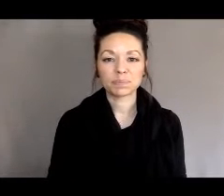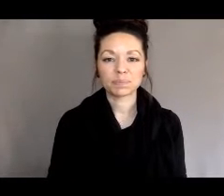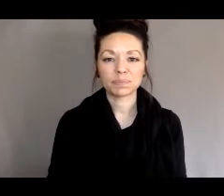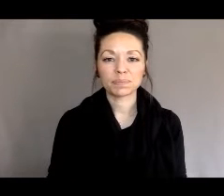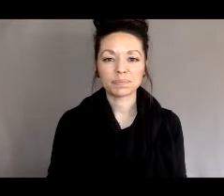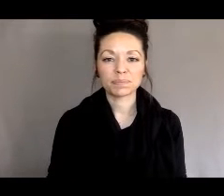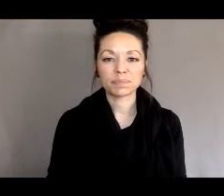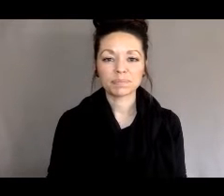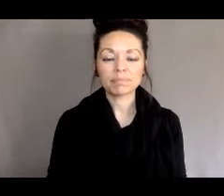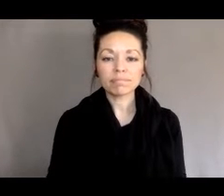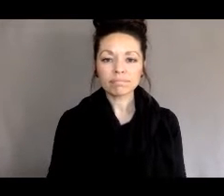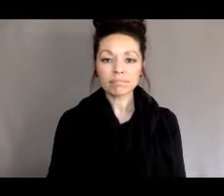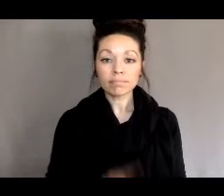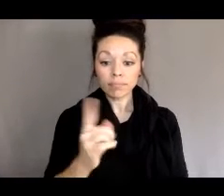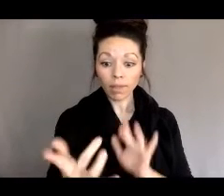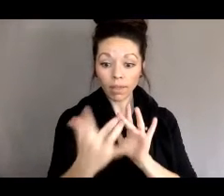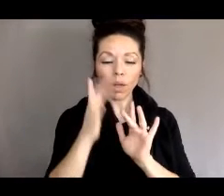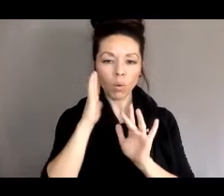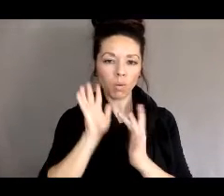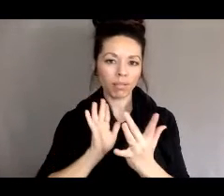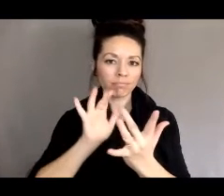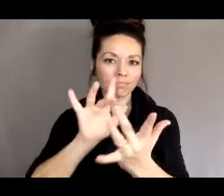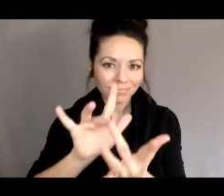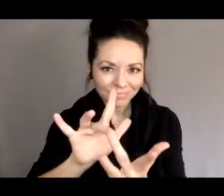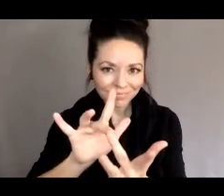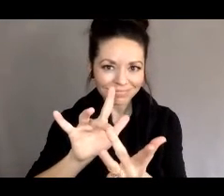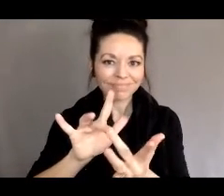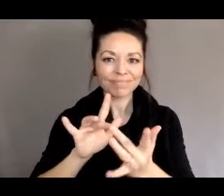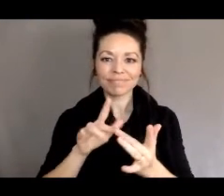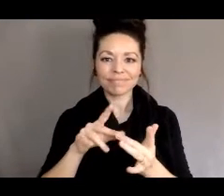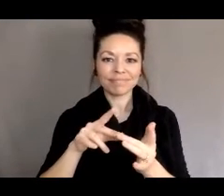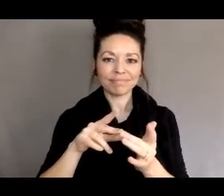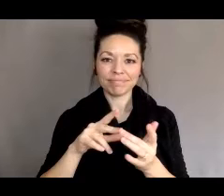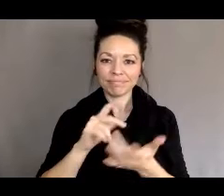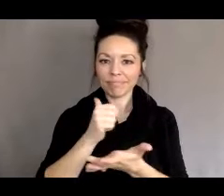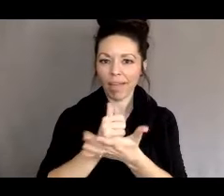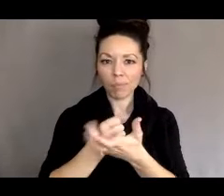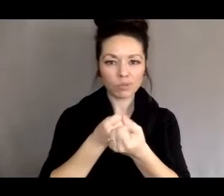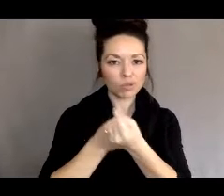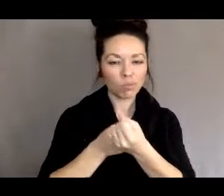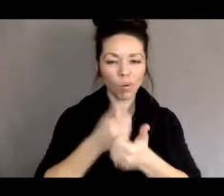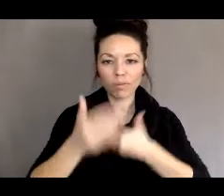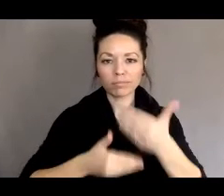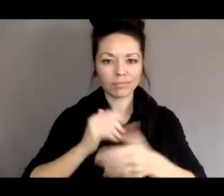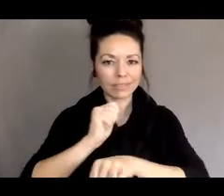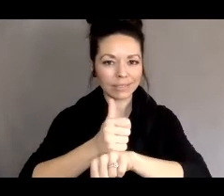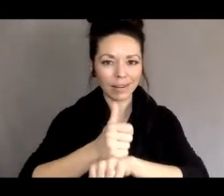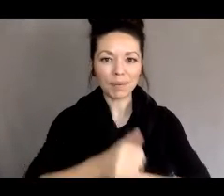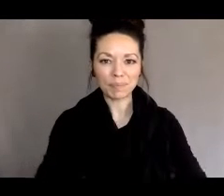And staff will get in touch with you and walk you through that process.